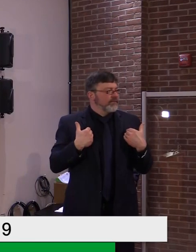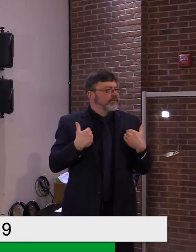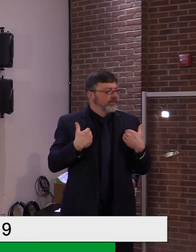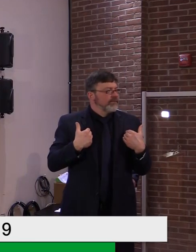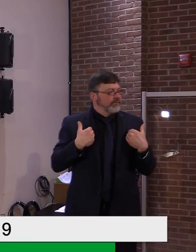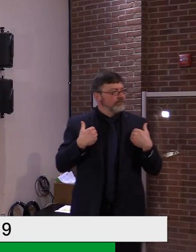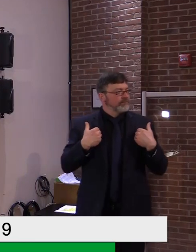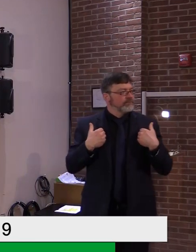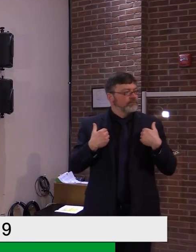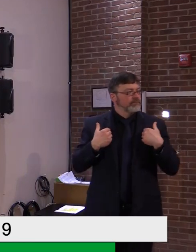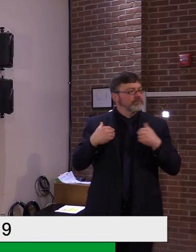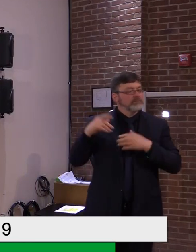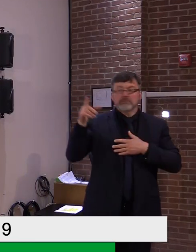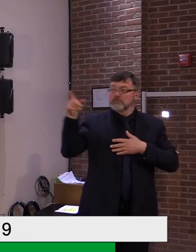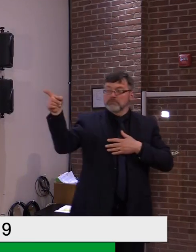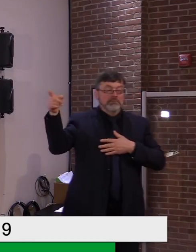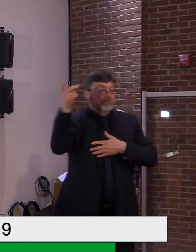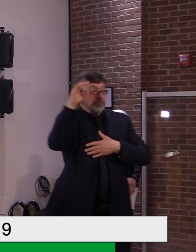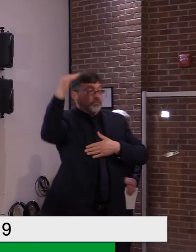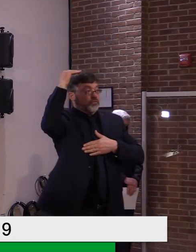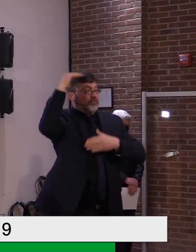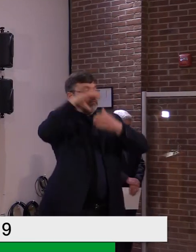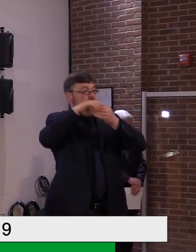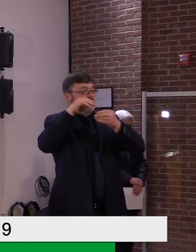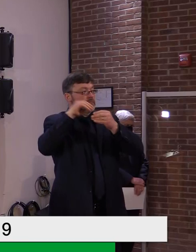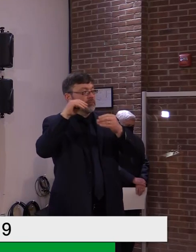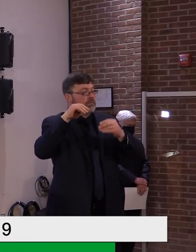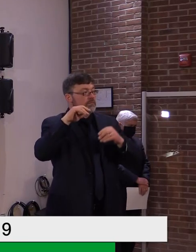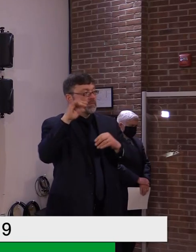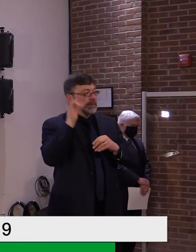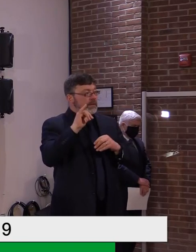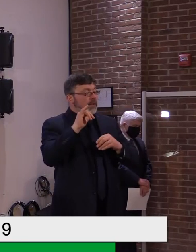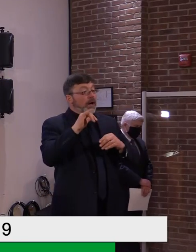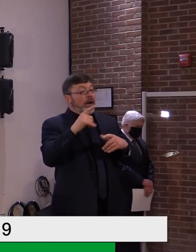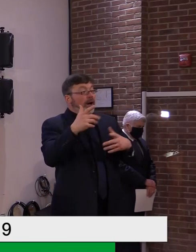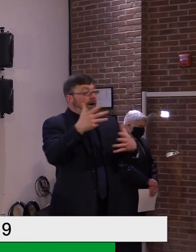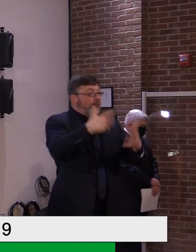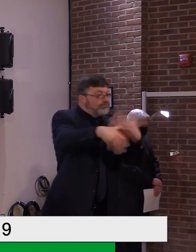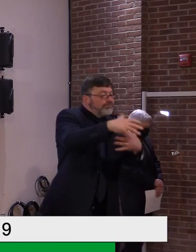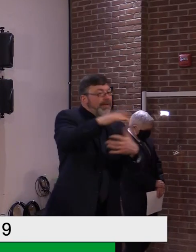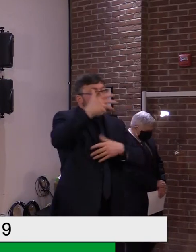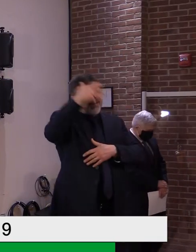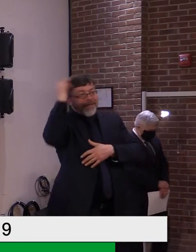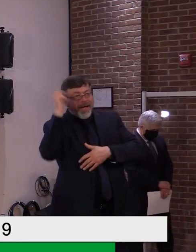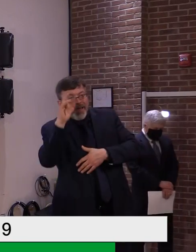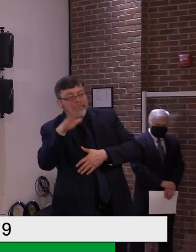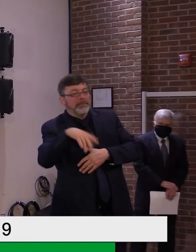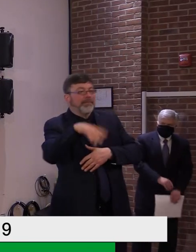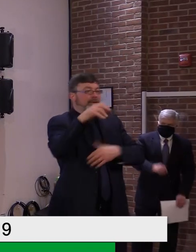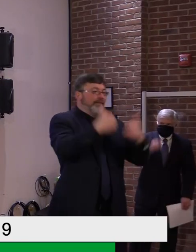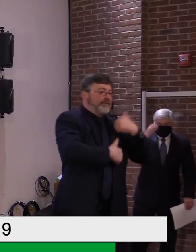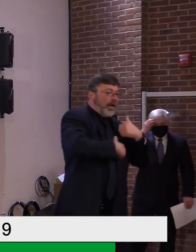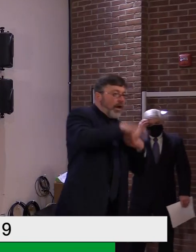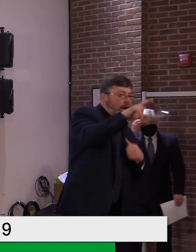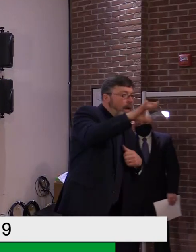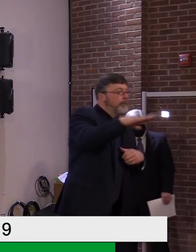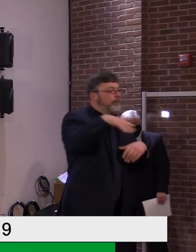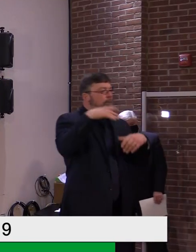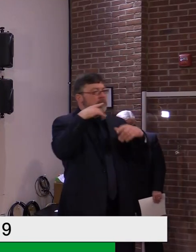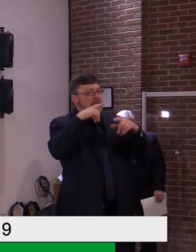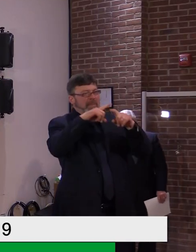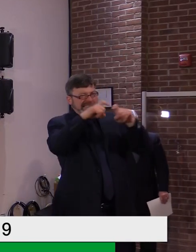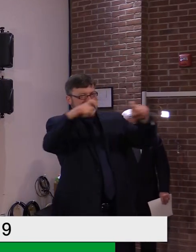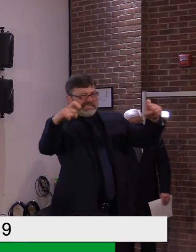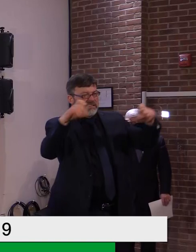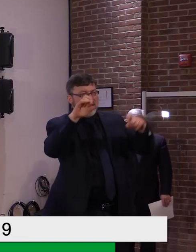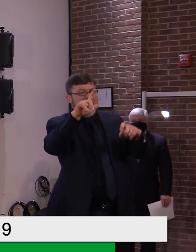the way over 80% uptake of vaccine in those populations, it only makes sense to allow them to be able